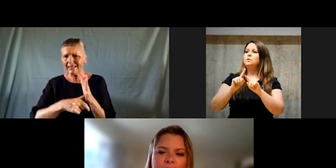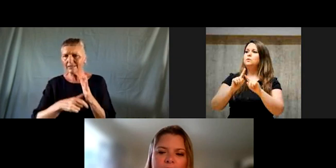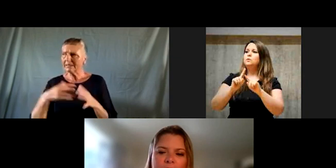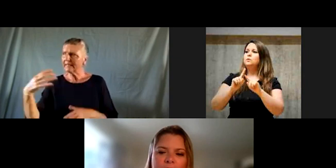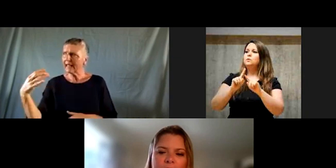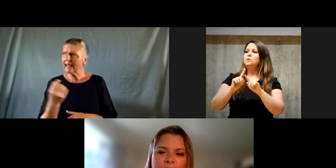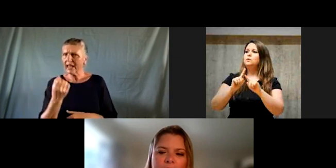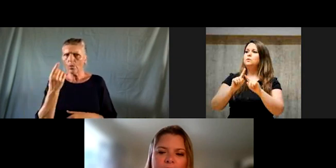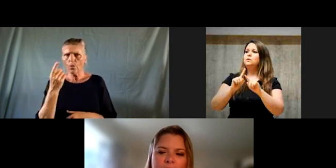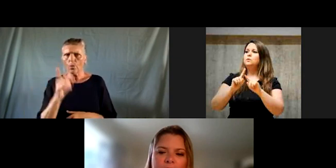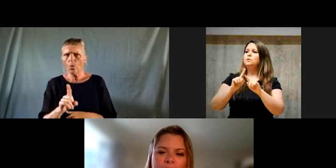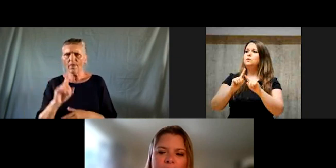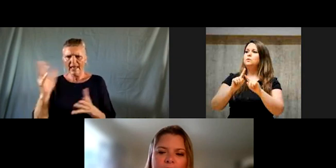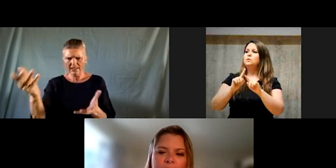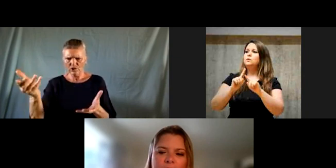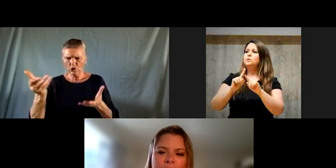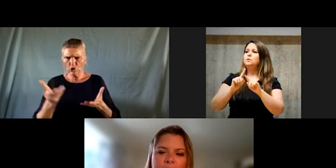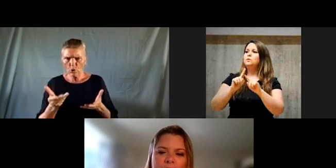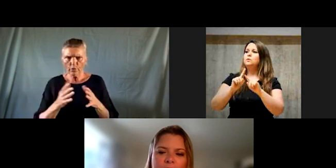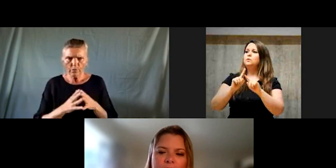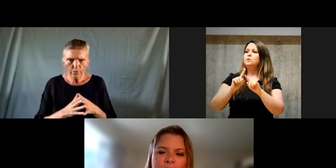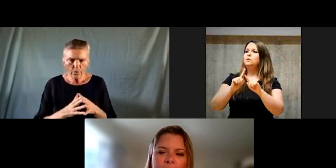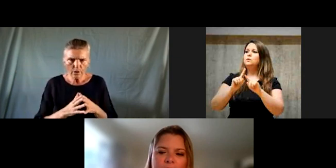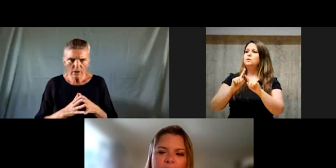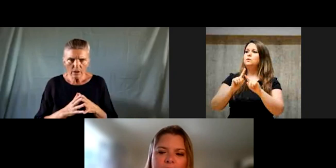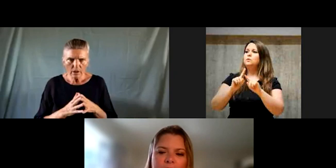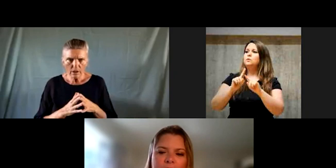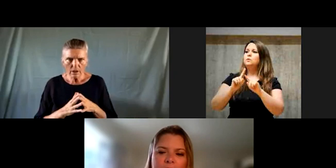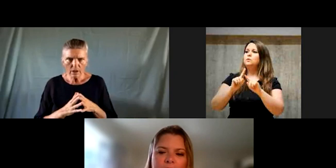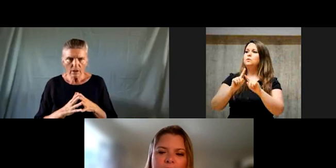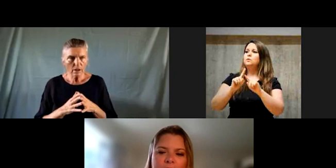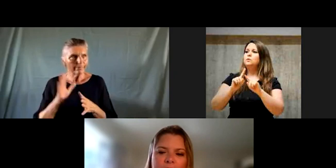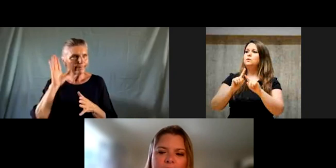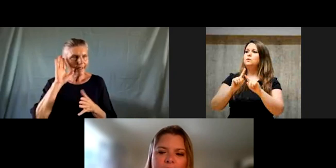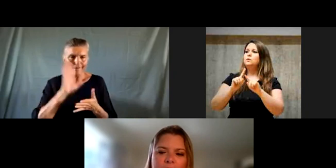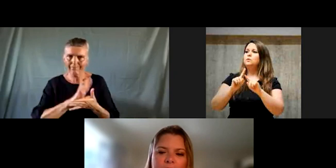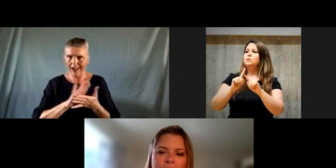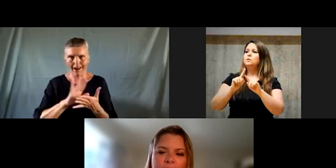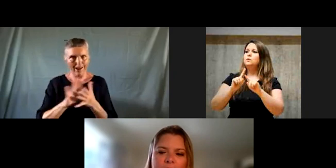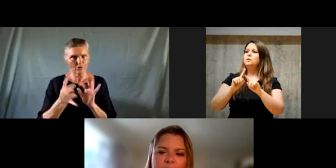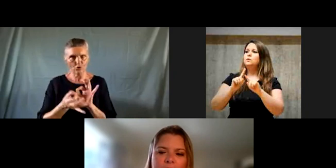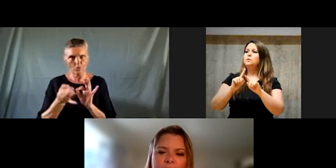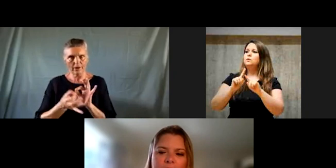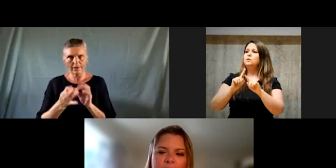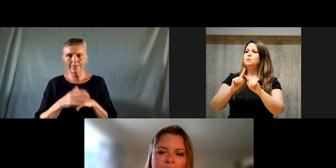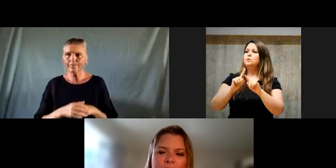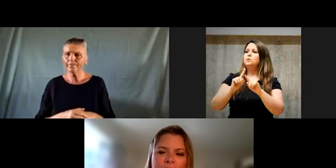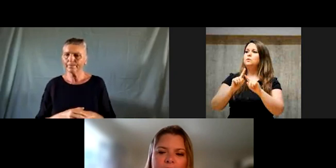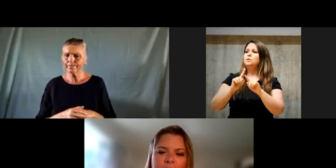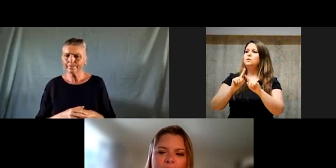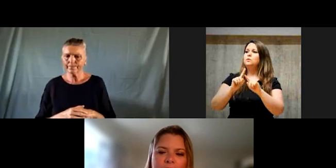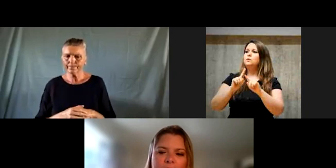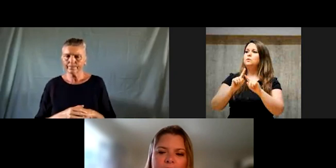lot more. Like this legislature going.